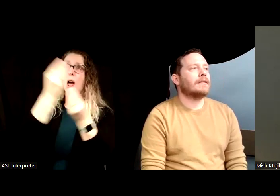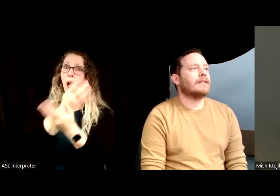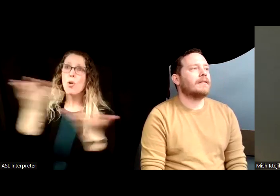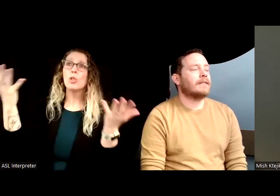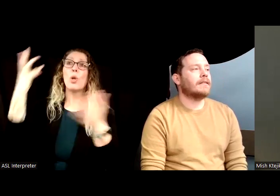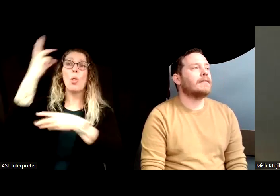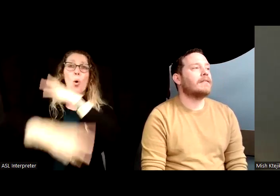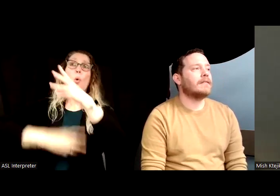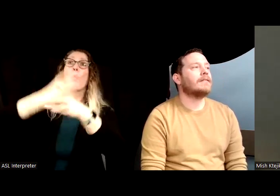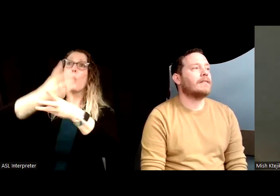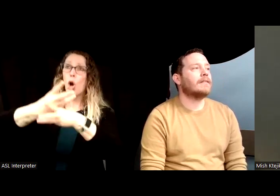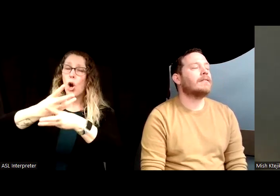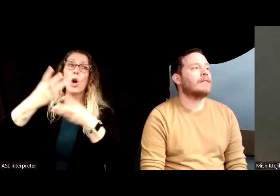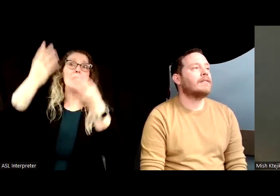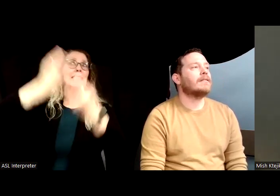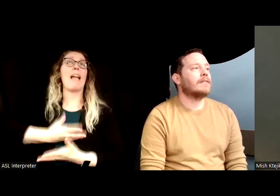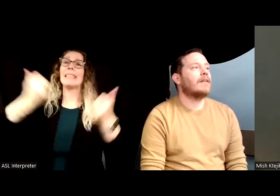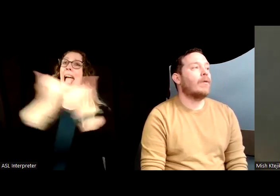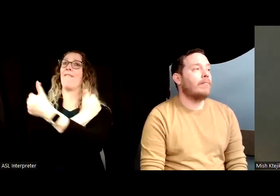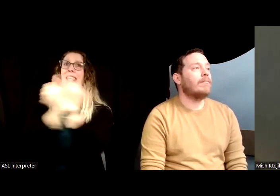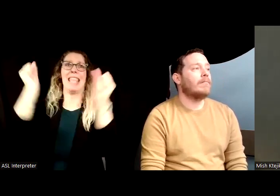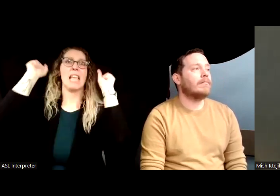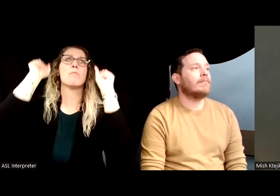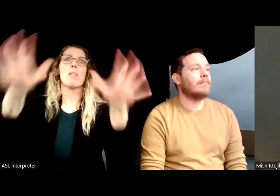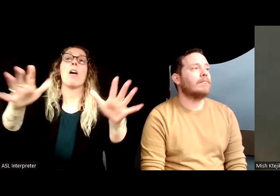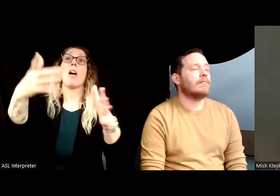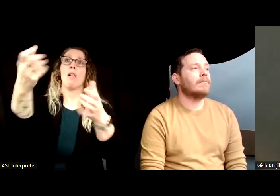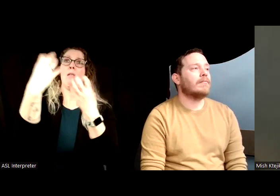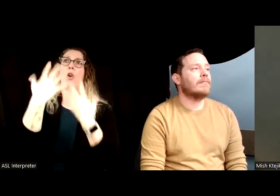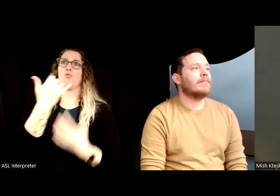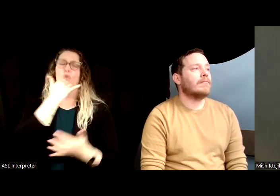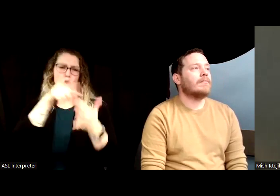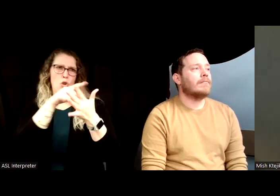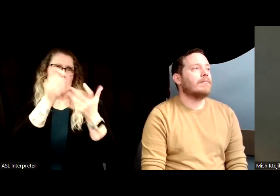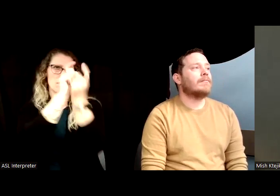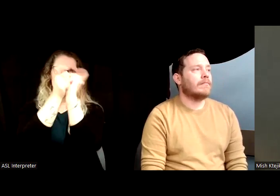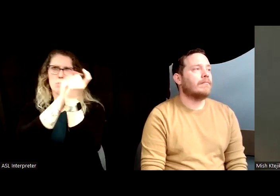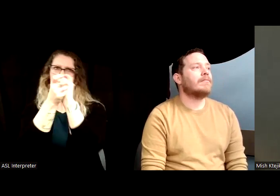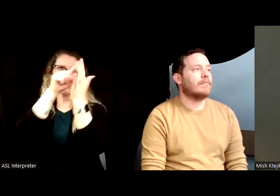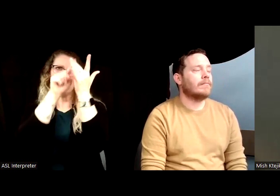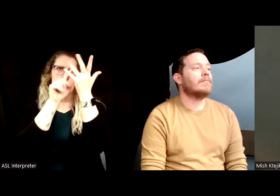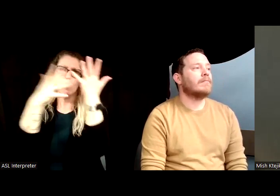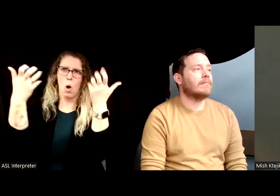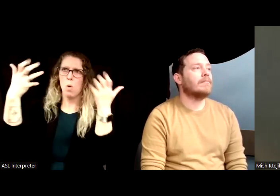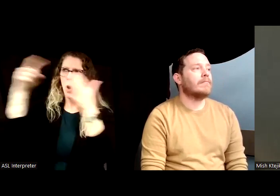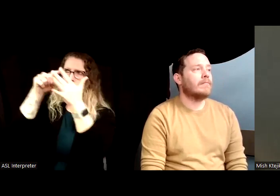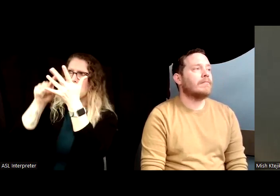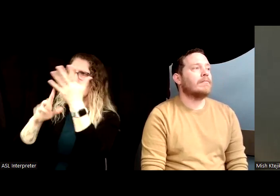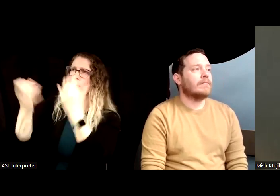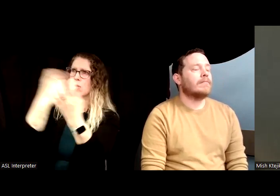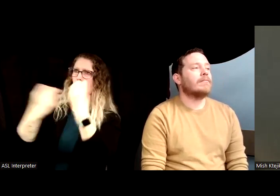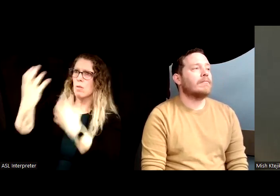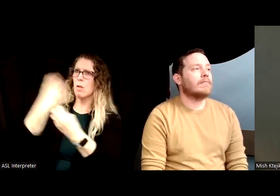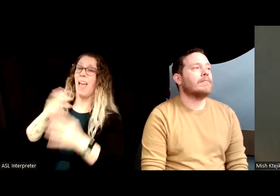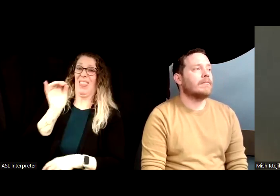say, this is what we have, tell us everything that's wrong. Okay. And then they can say, we need this, we need this, we want this. And so this is